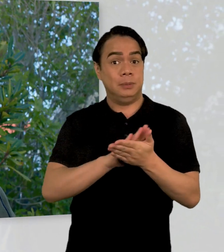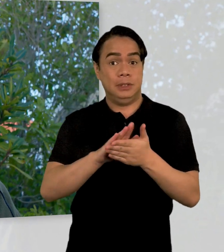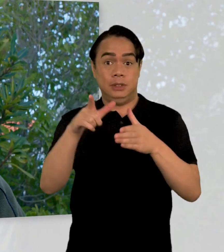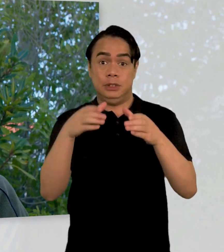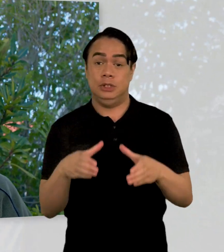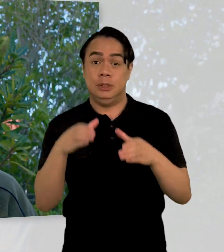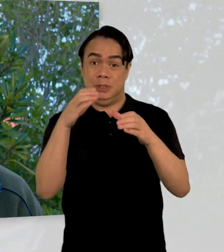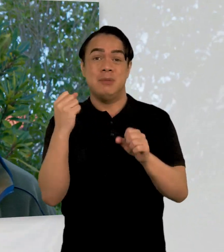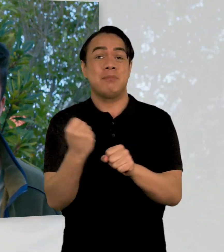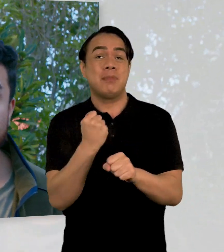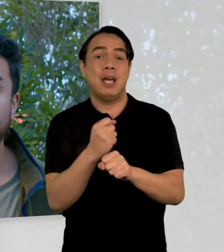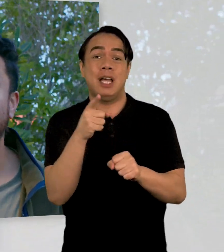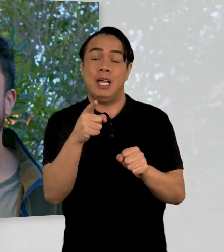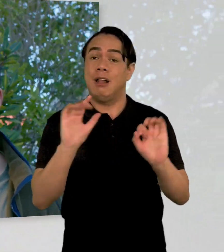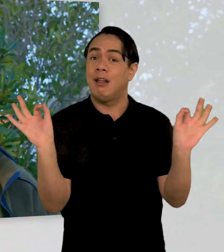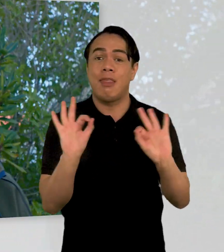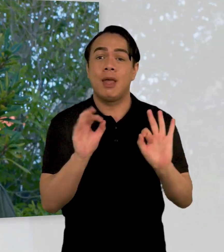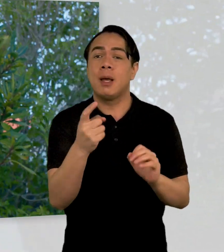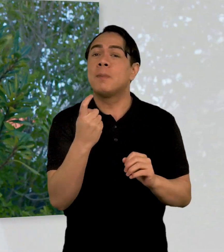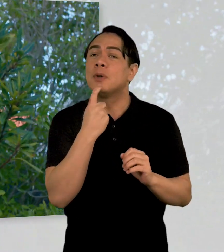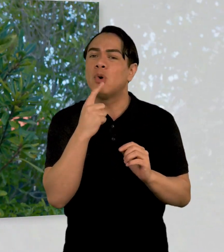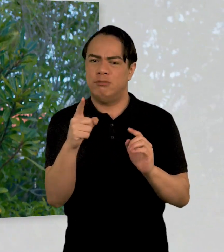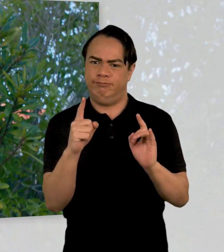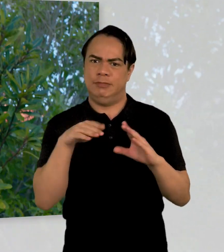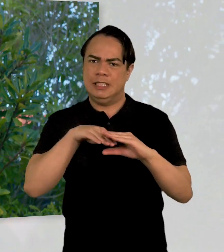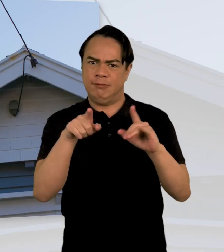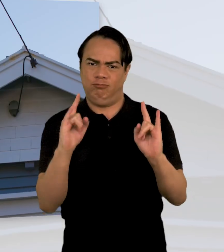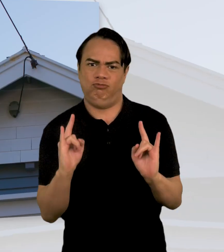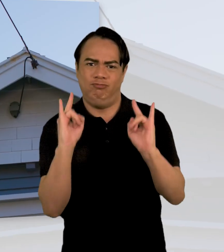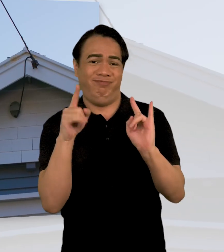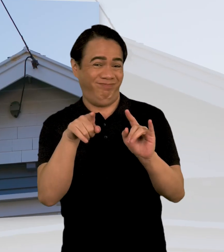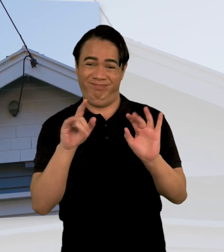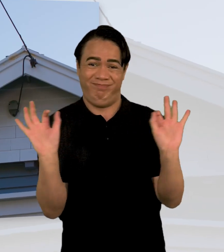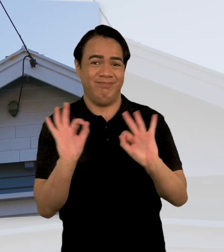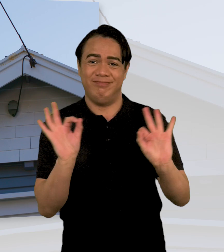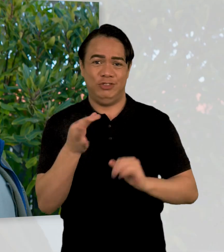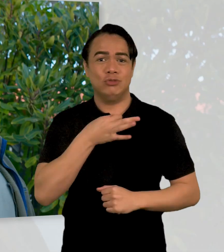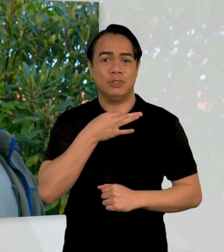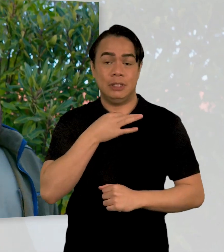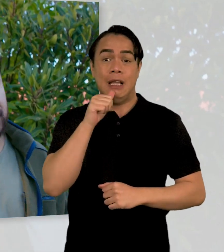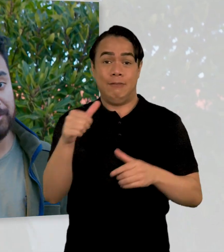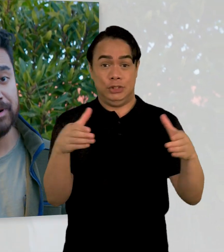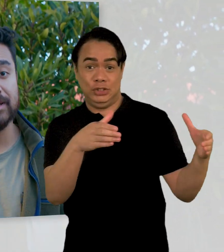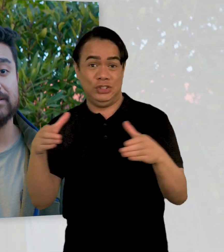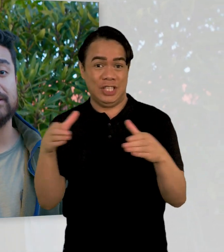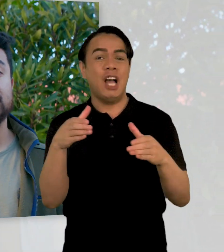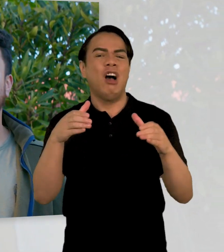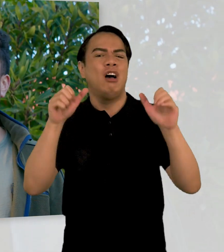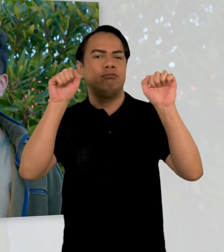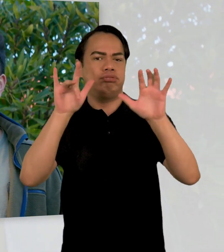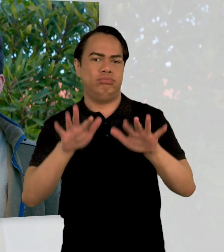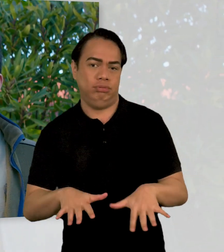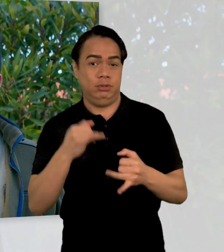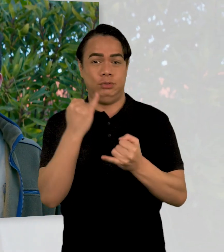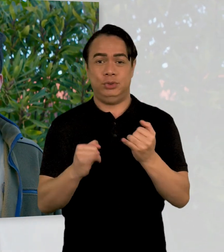extra reinforcement to make them safer. That makes them extra risky. That part up there, if that comes down, it's not pretty. The